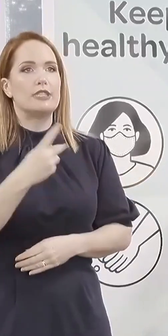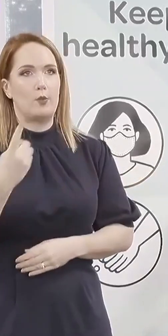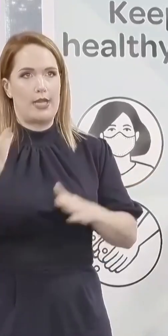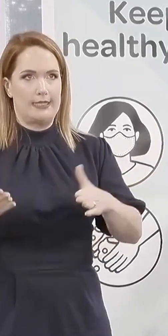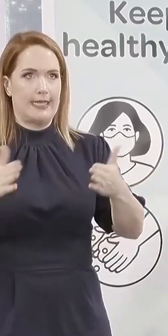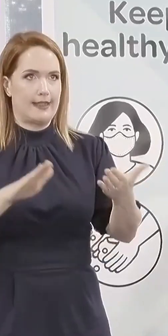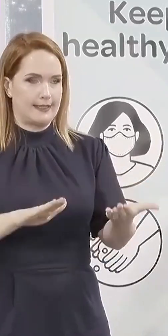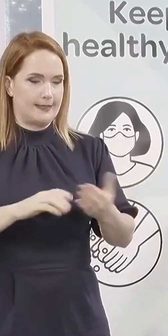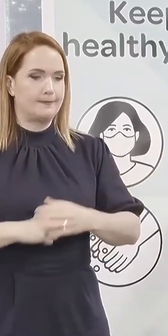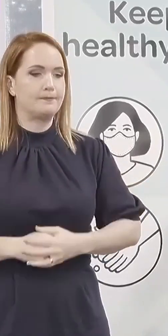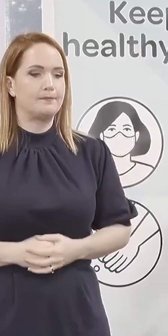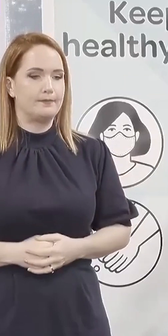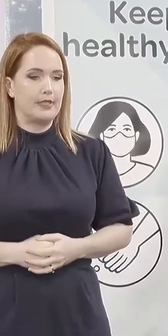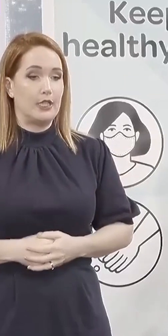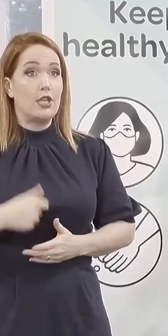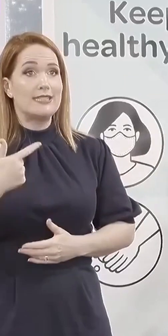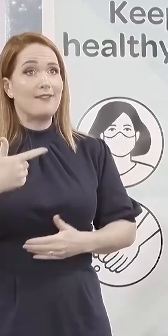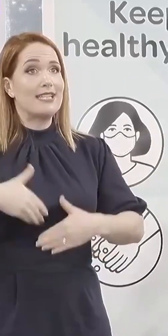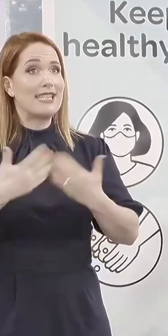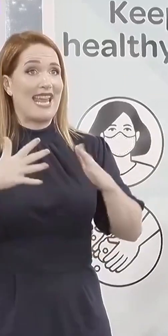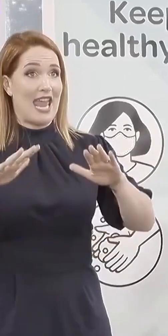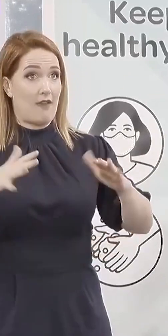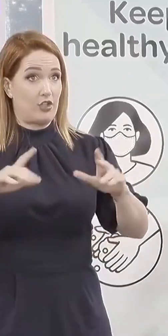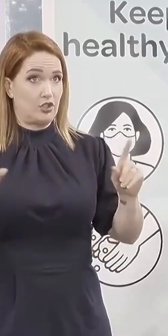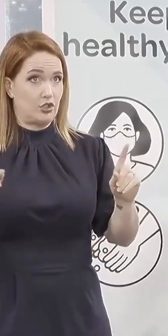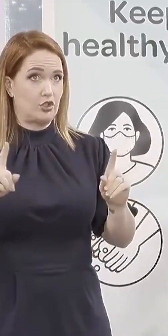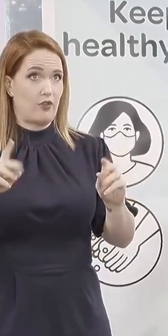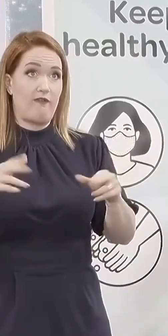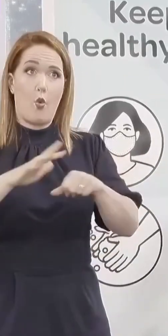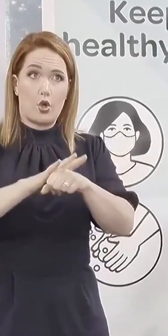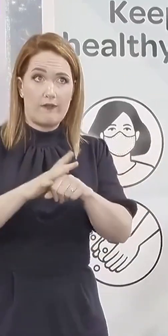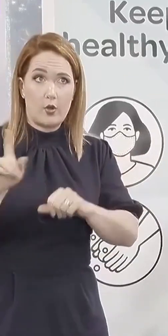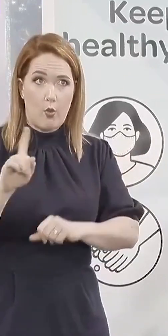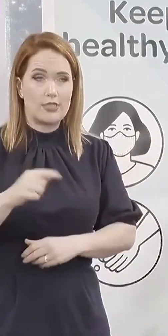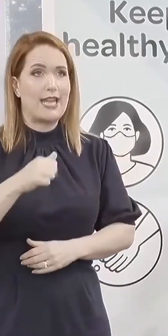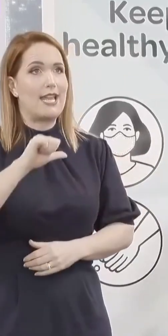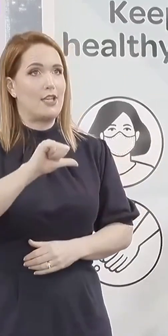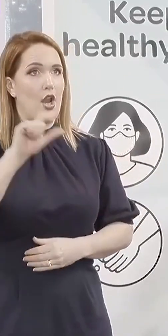report. So our 7-day rolling averages are for cases